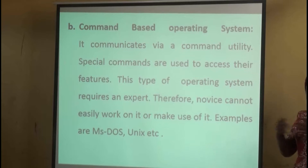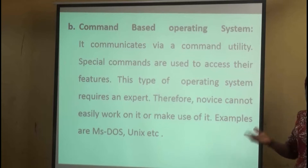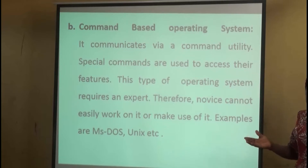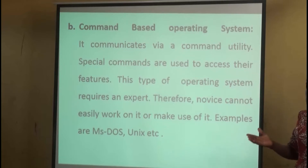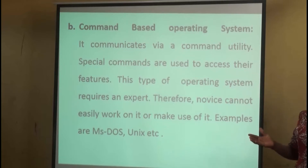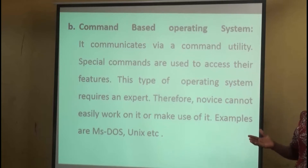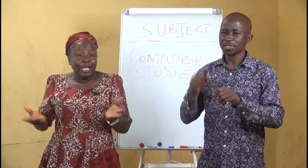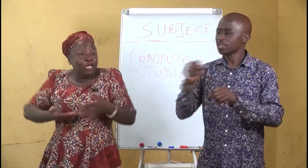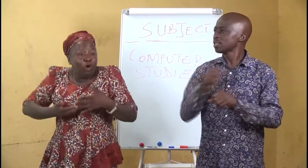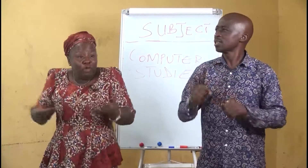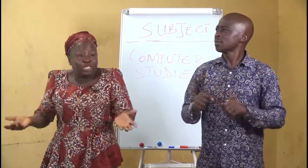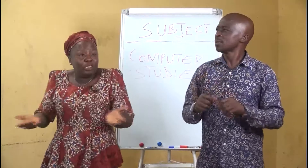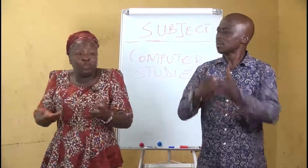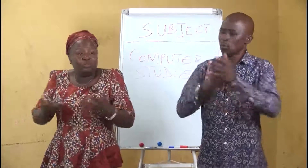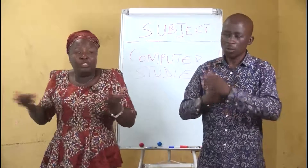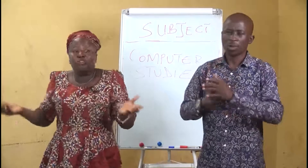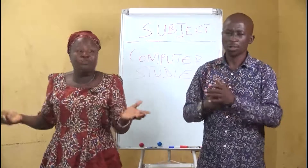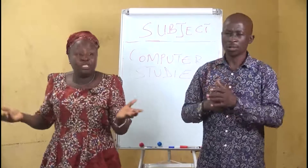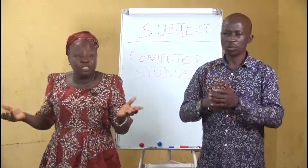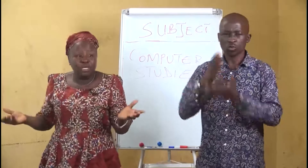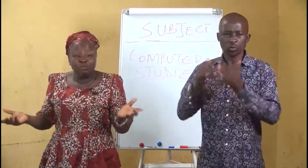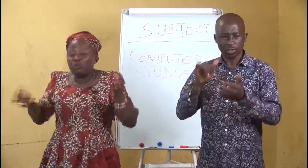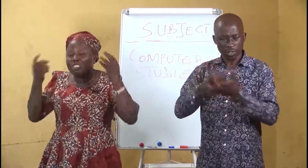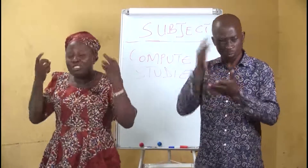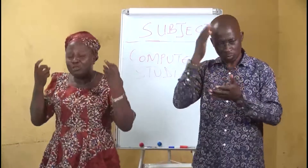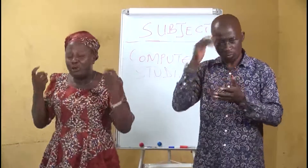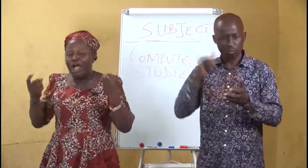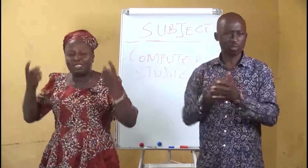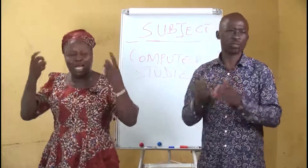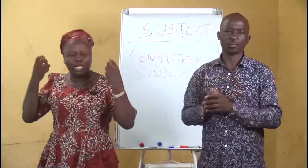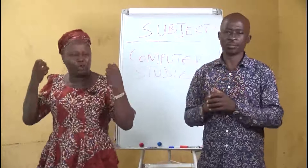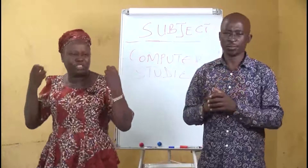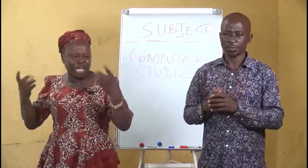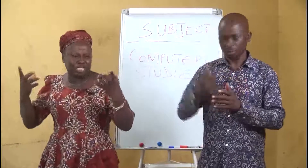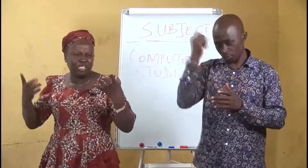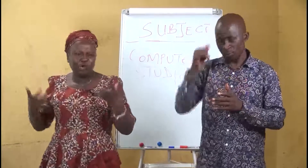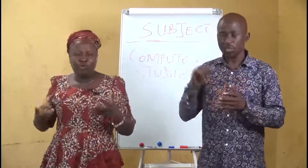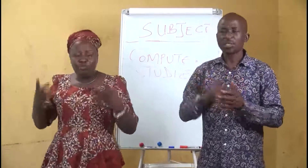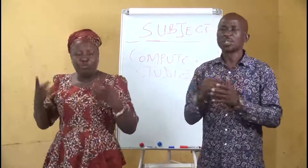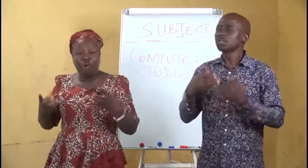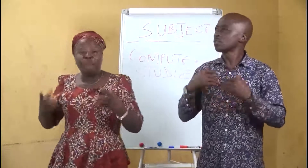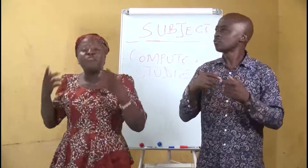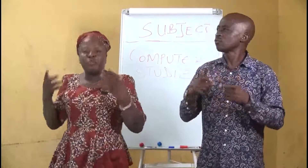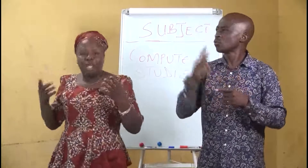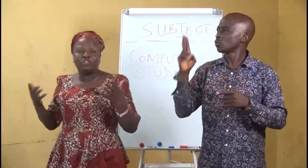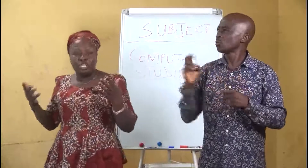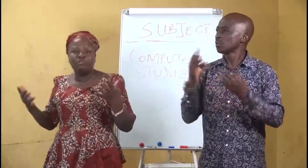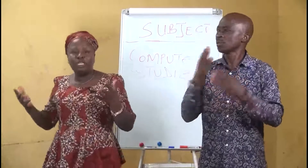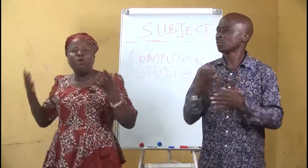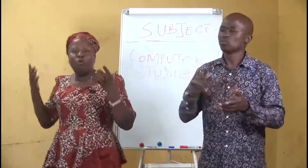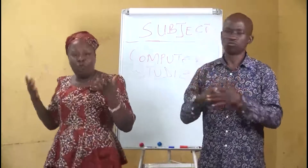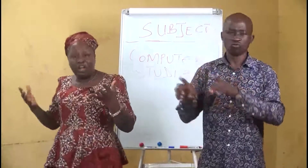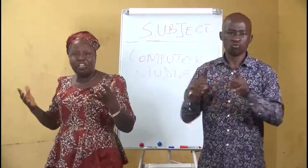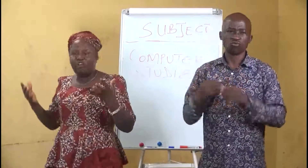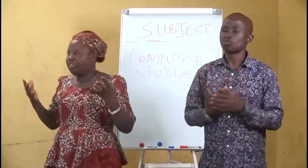an expert. A novice cannot just make use of it because it requires a lot of tasks before you can